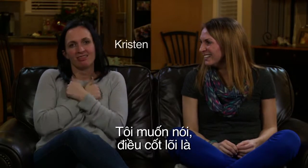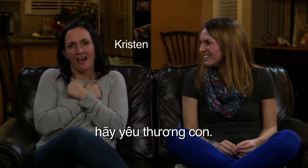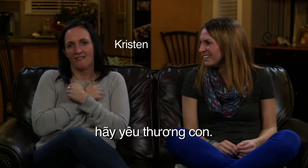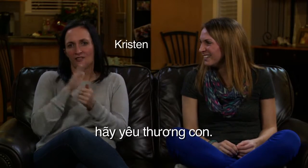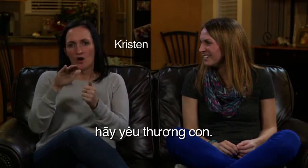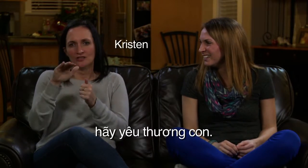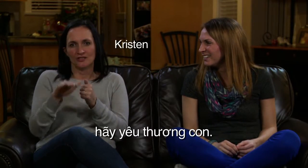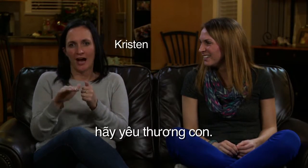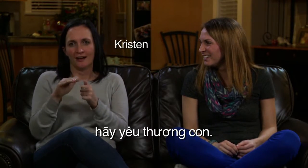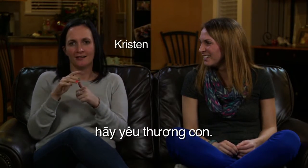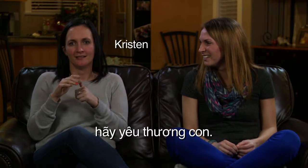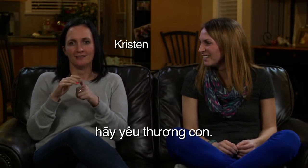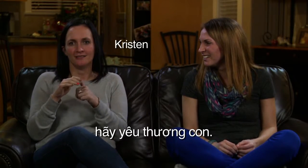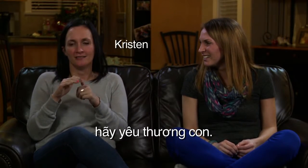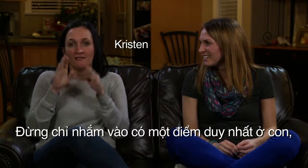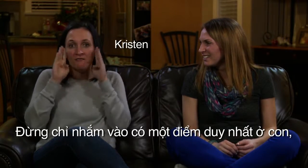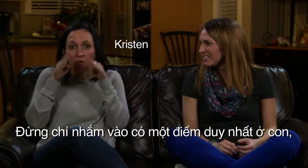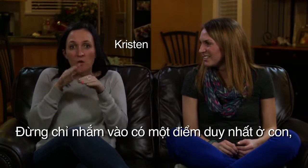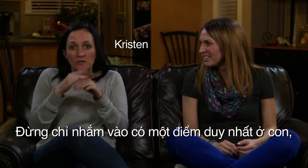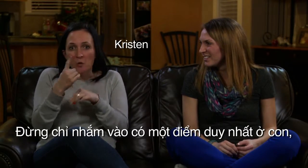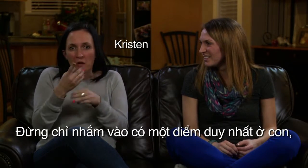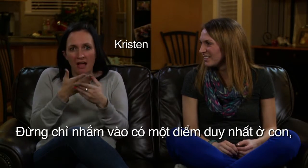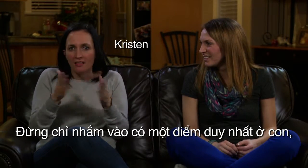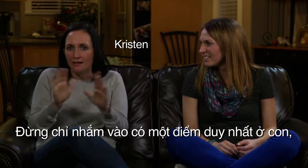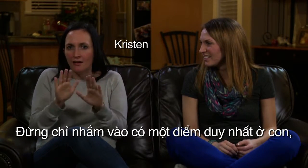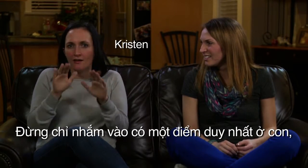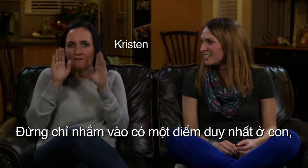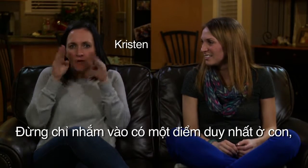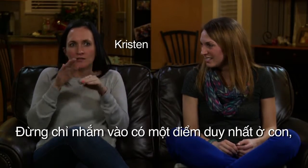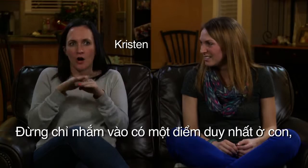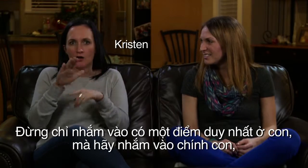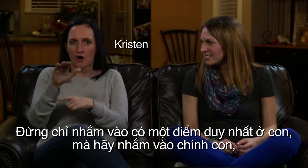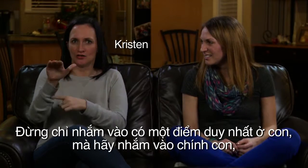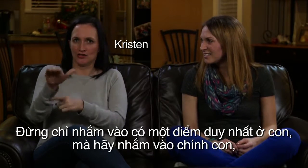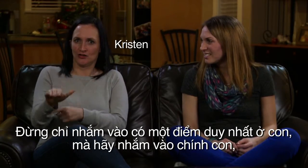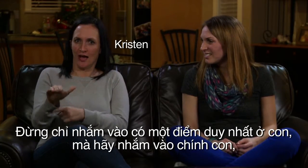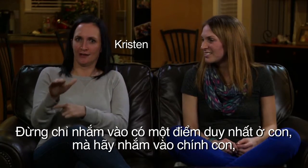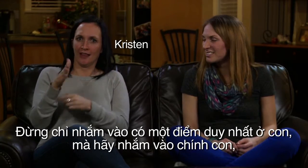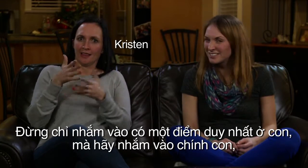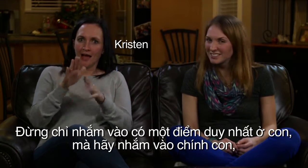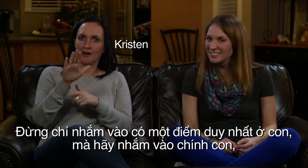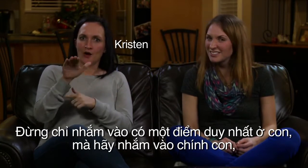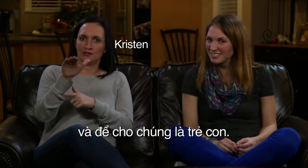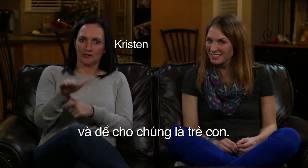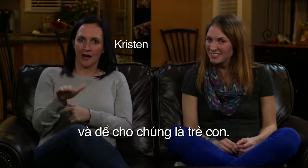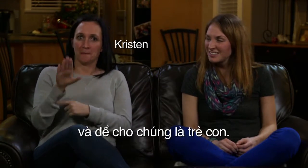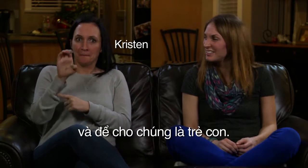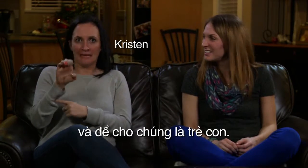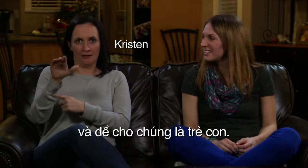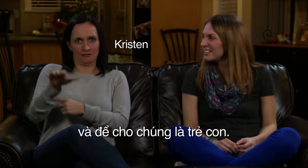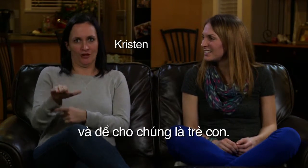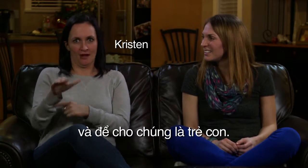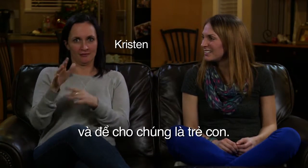day, just love your child. Don't focus on one thing about them. Just focus on your child and letting them be a child.